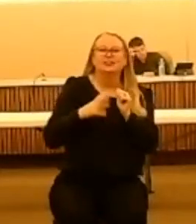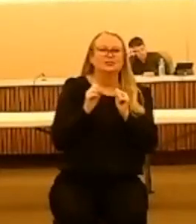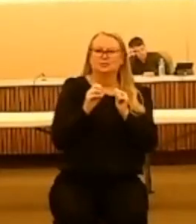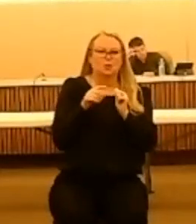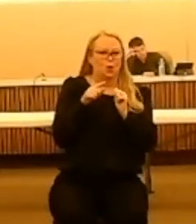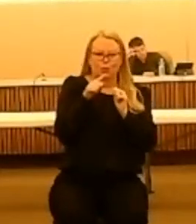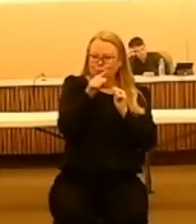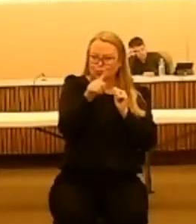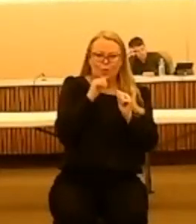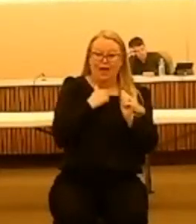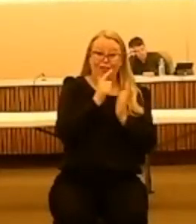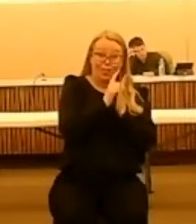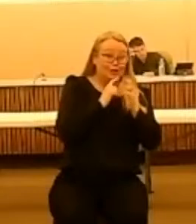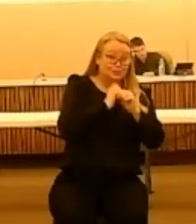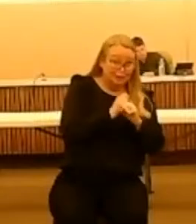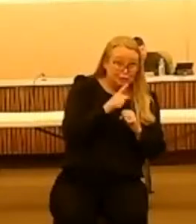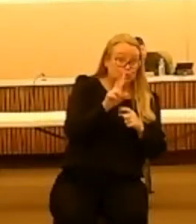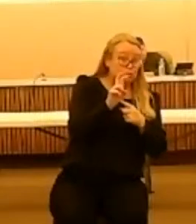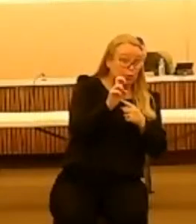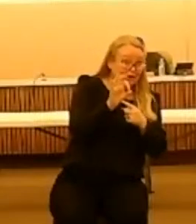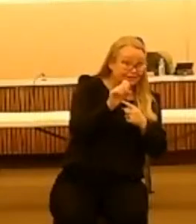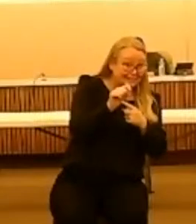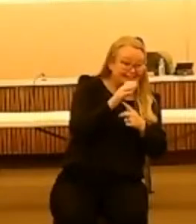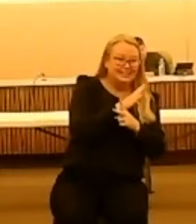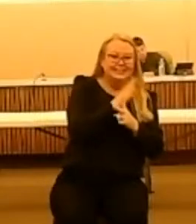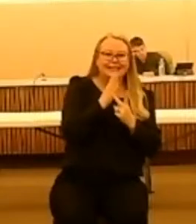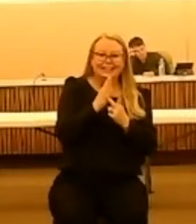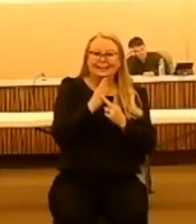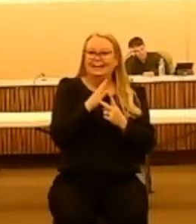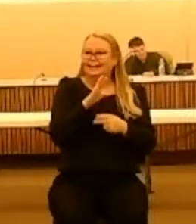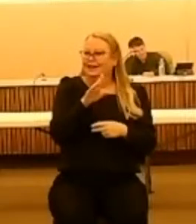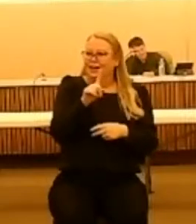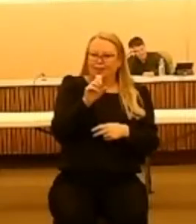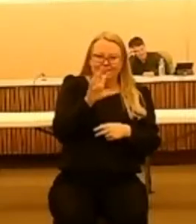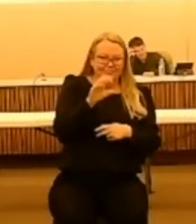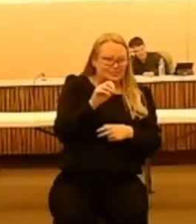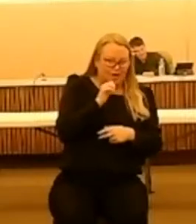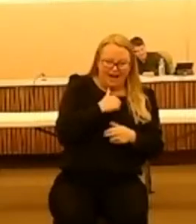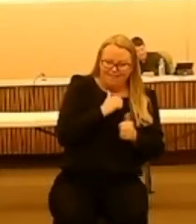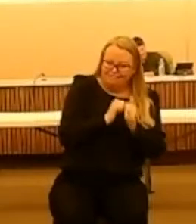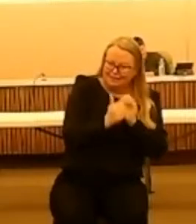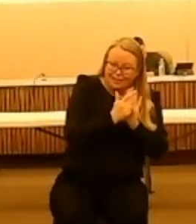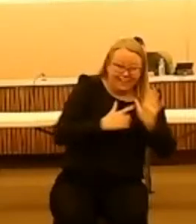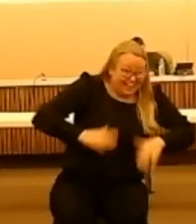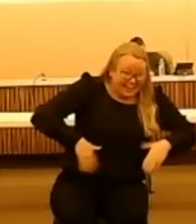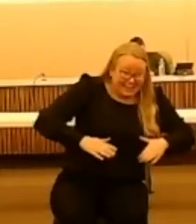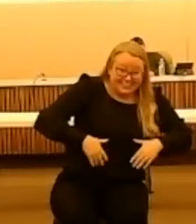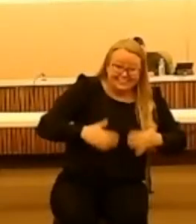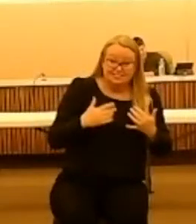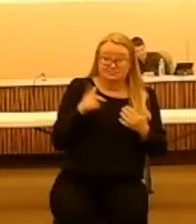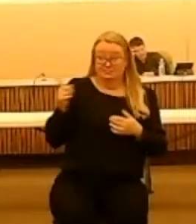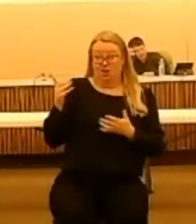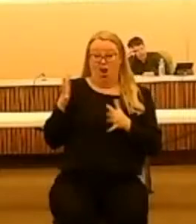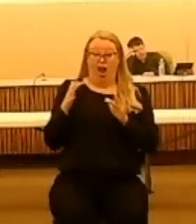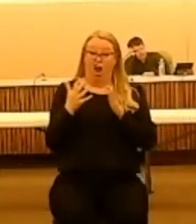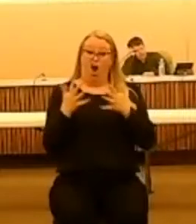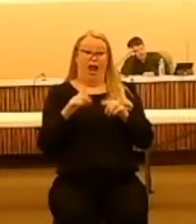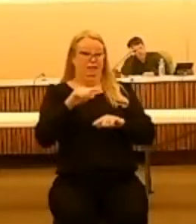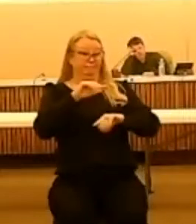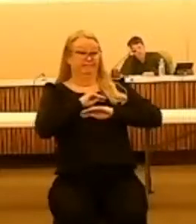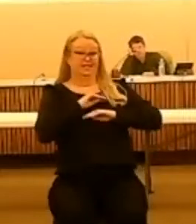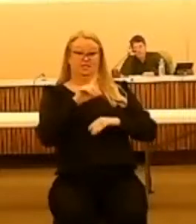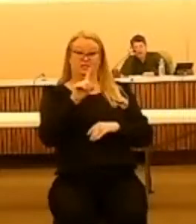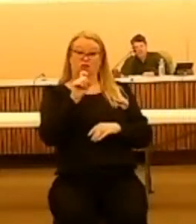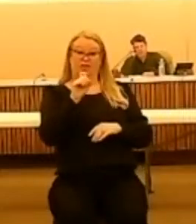removed. If those 2 steps could coincide with the same 30 days. Right, except